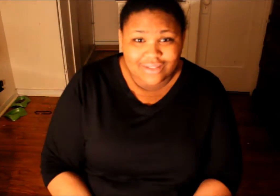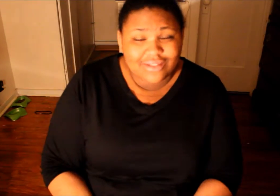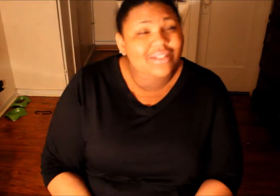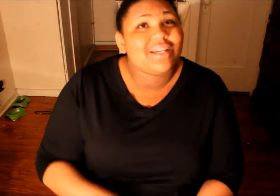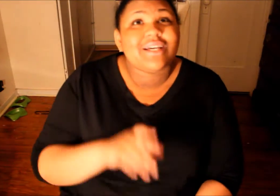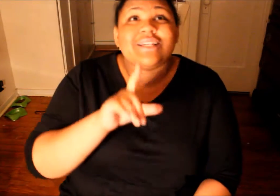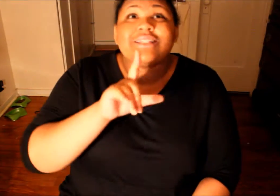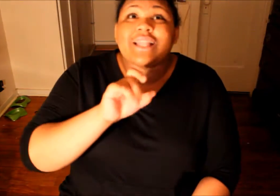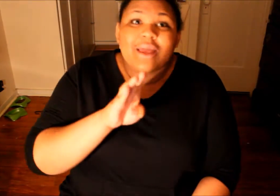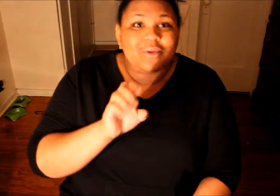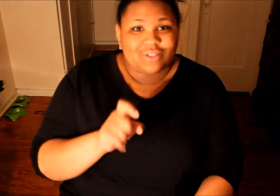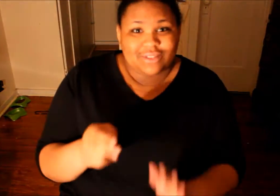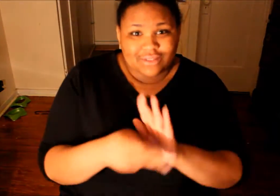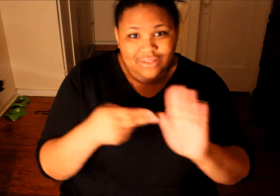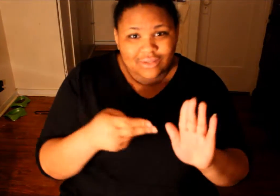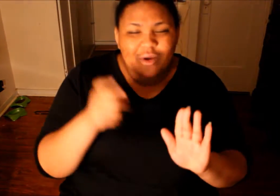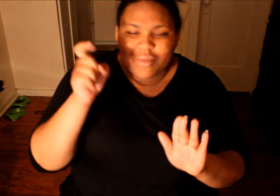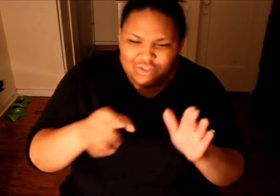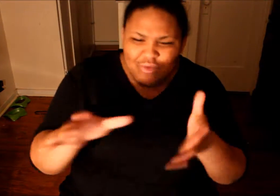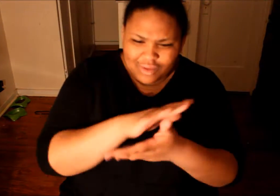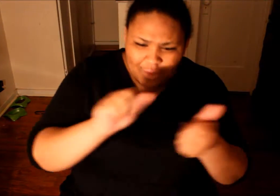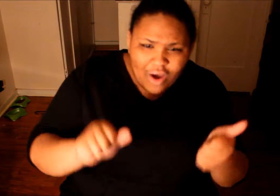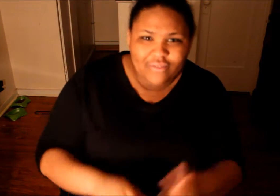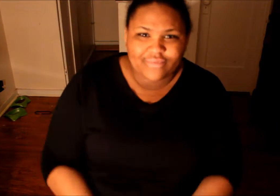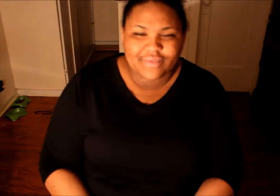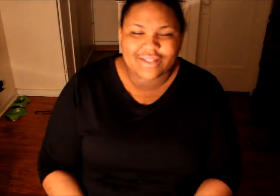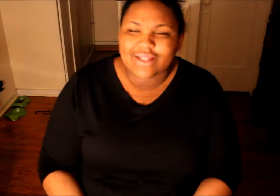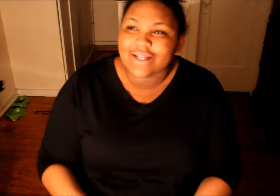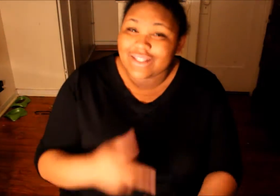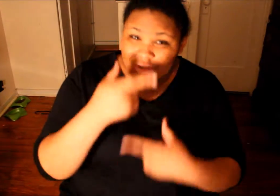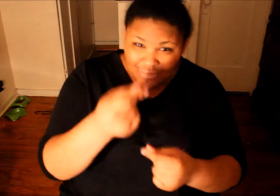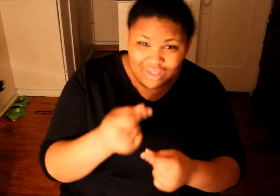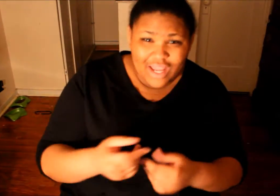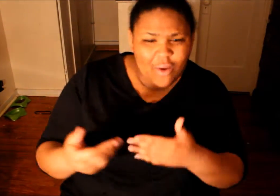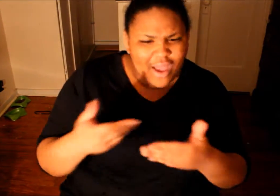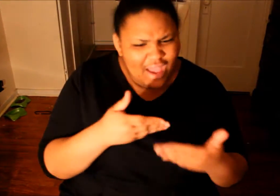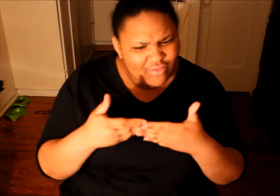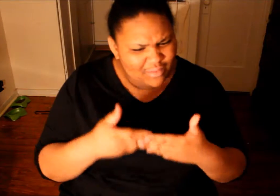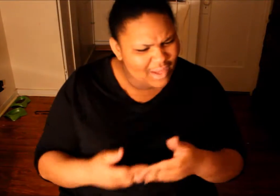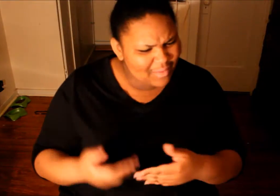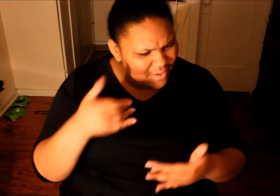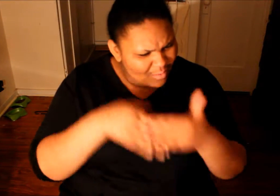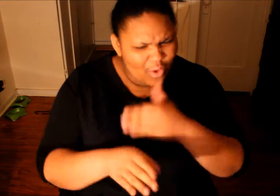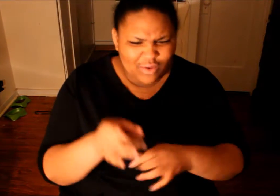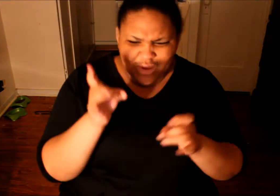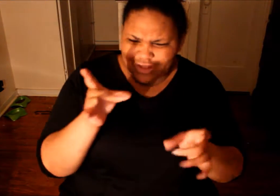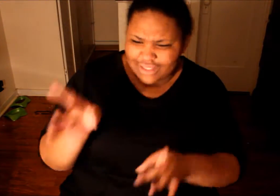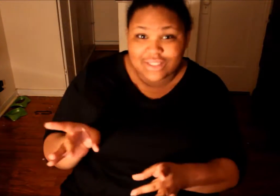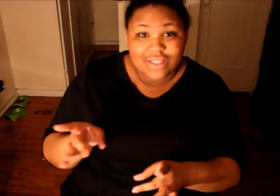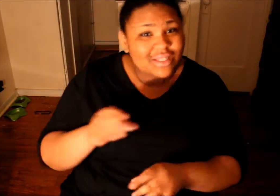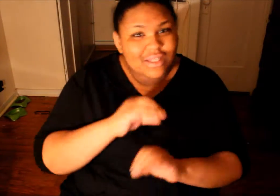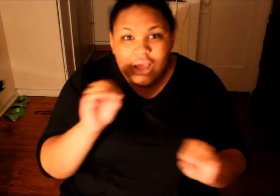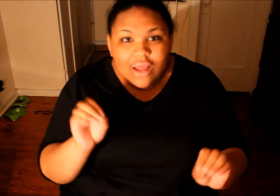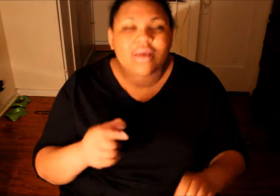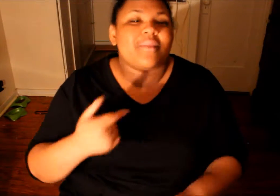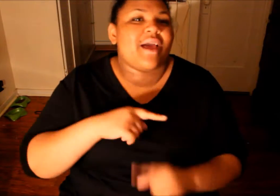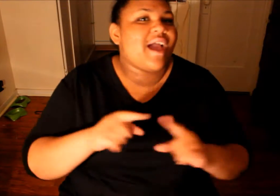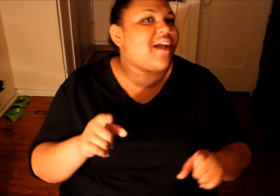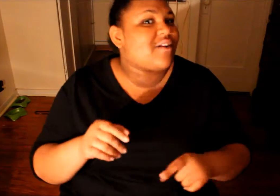labels. We must rip them off. Isn't it funny how no baby is born racist, yet every baby cries when they hear the cries